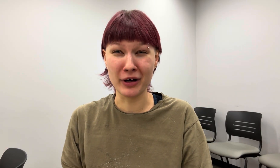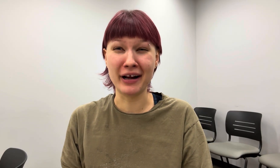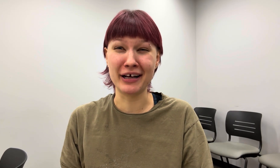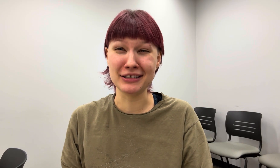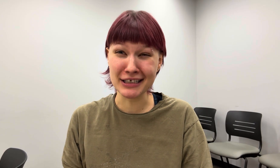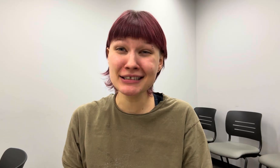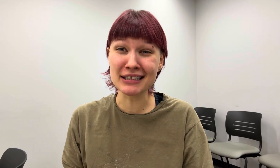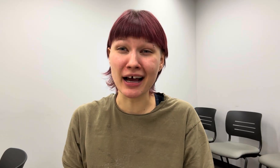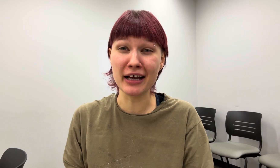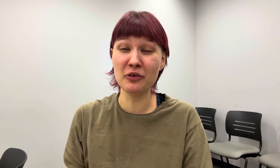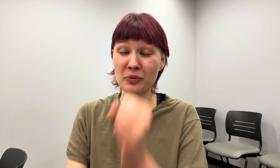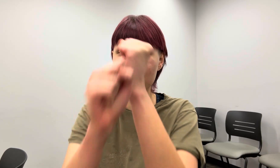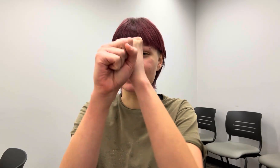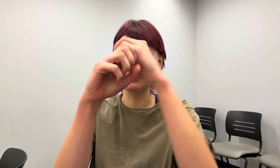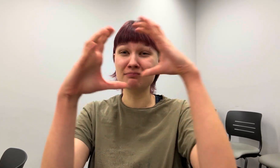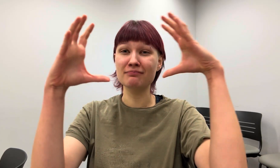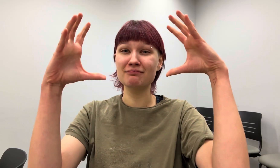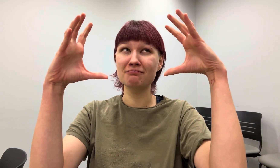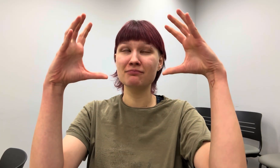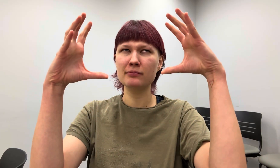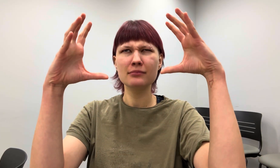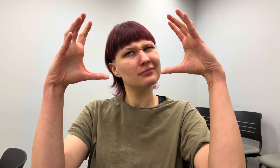I did sign was